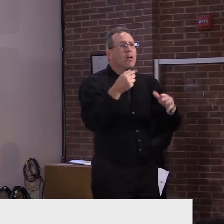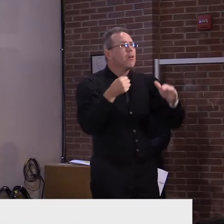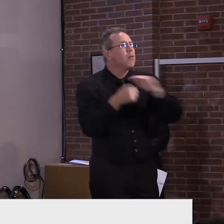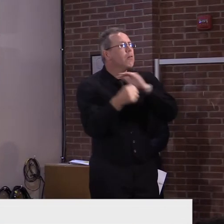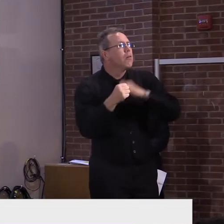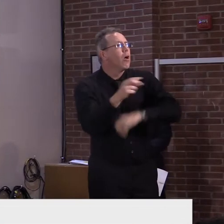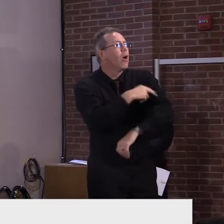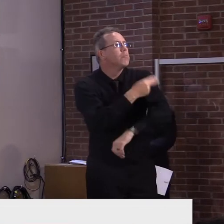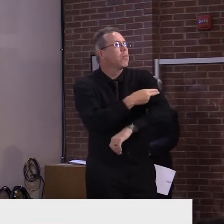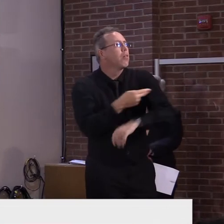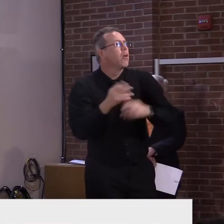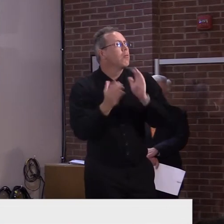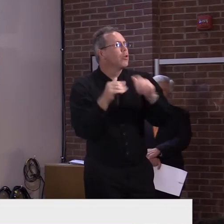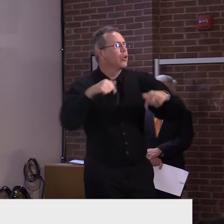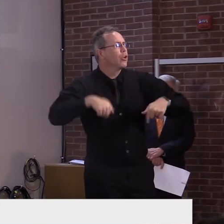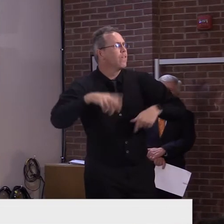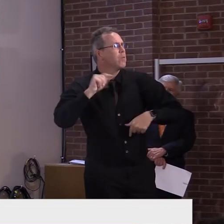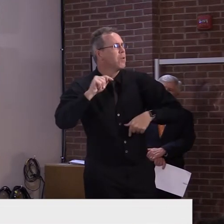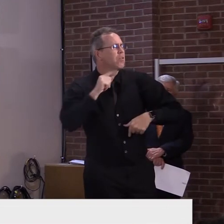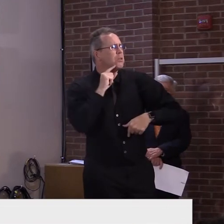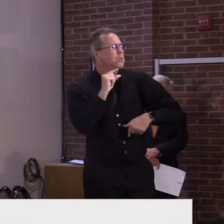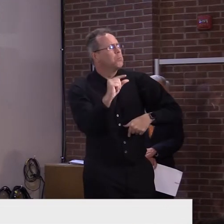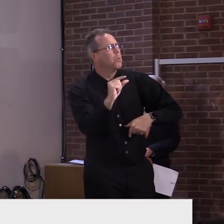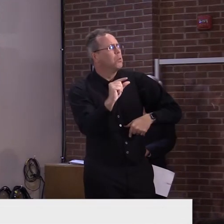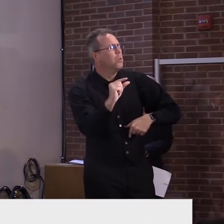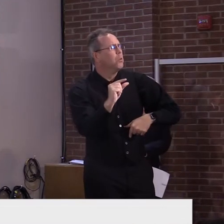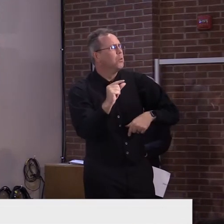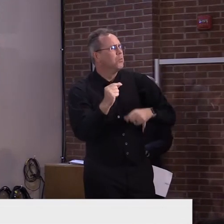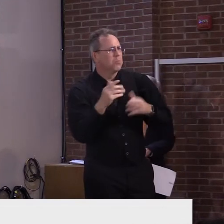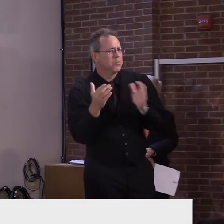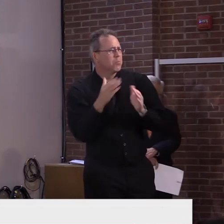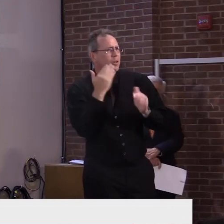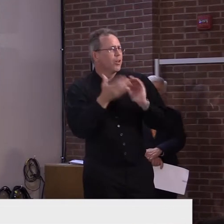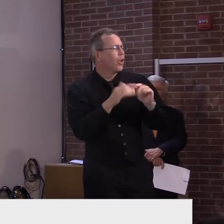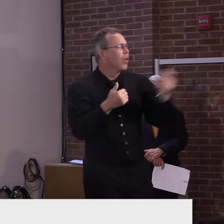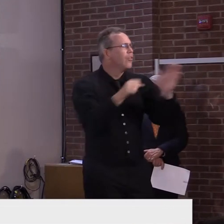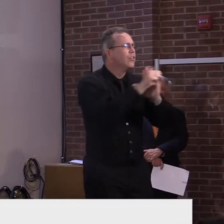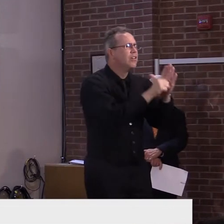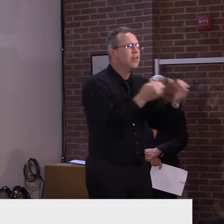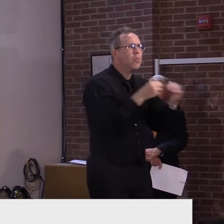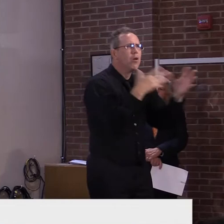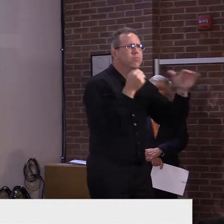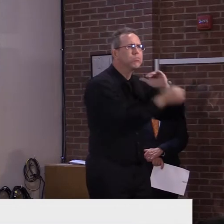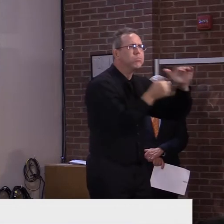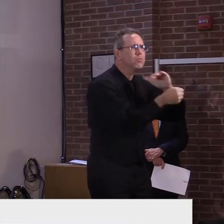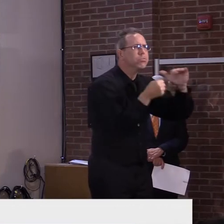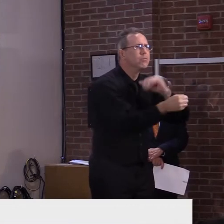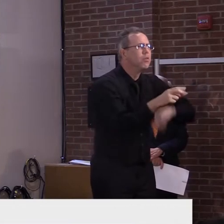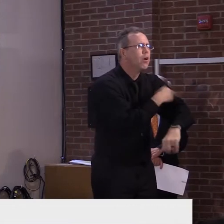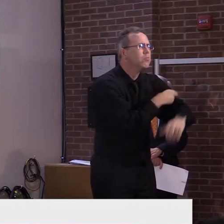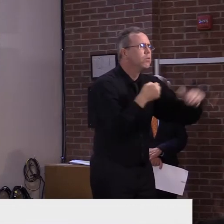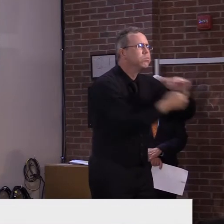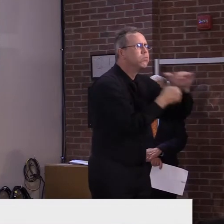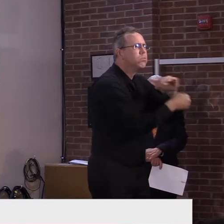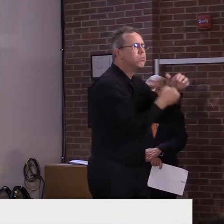if we had Florida's hospitalization rates, we'd have around 500